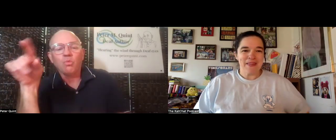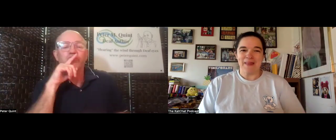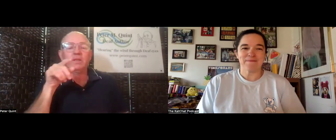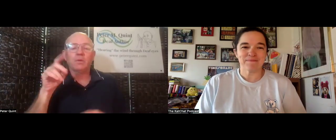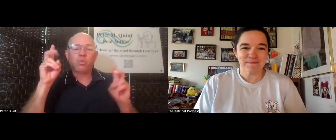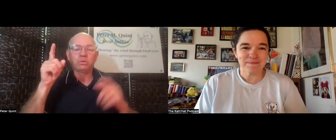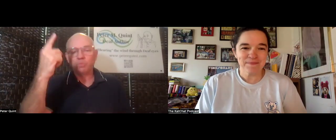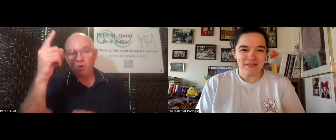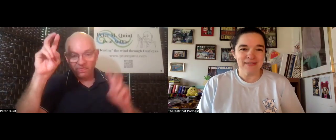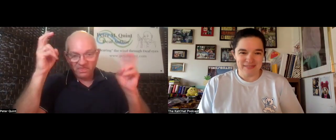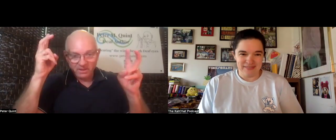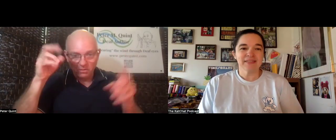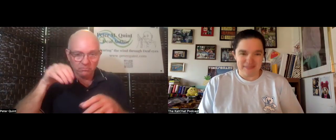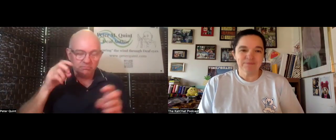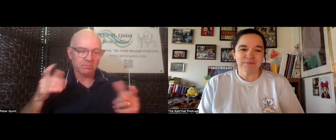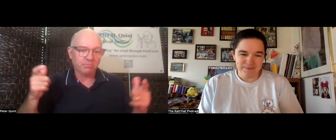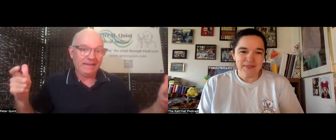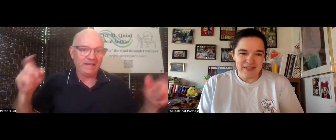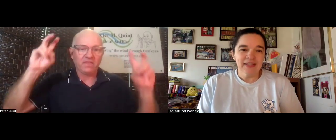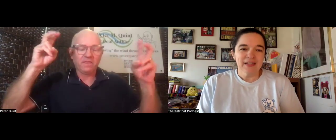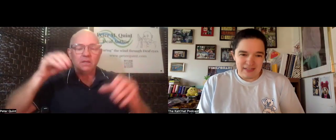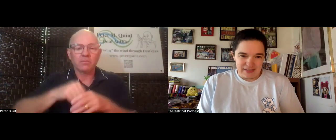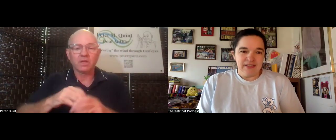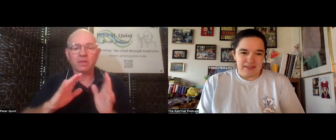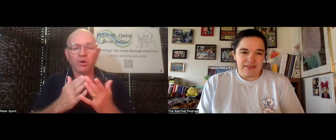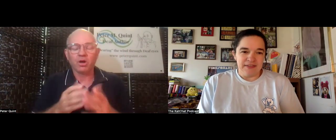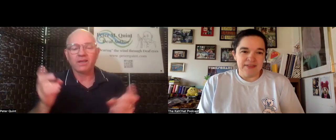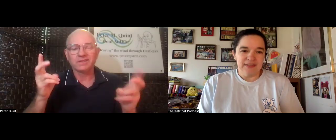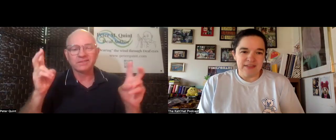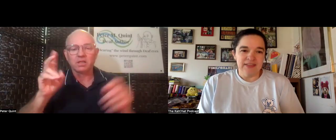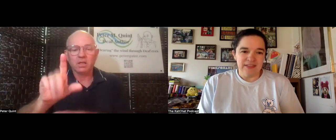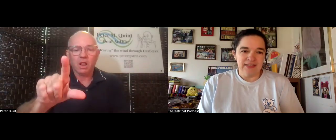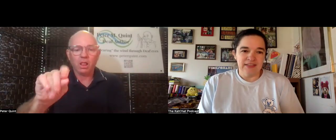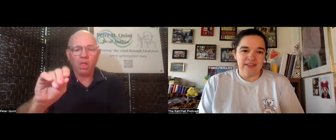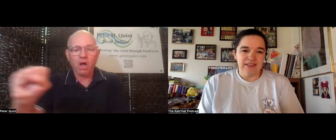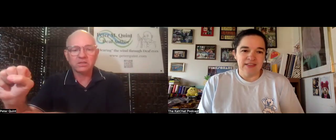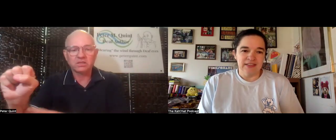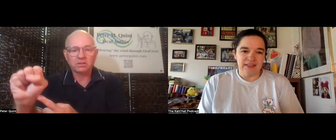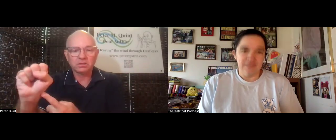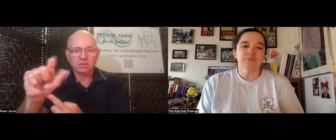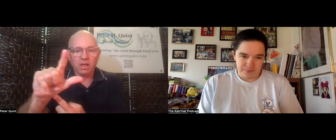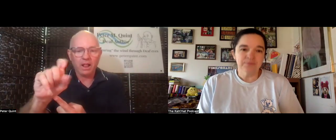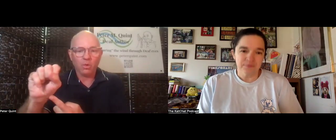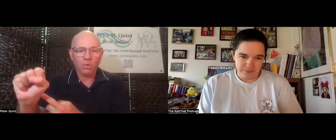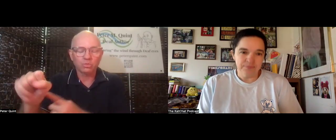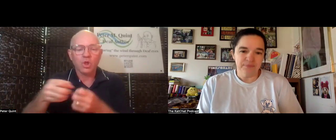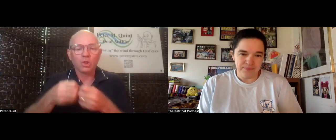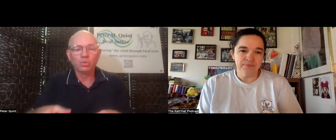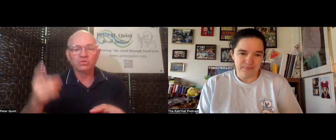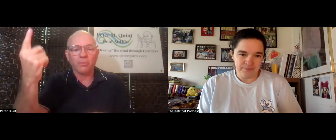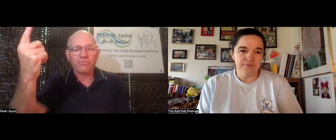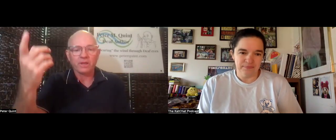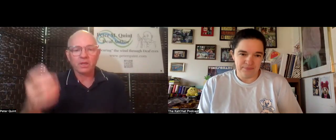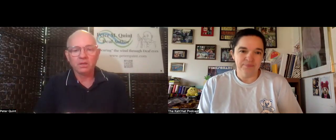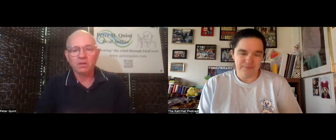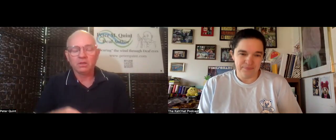okay, so really, one theme, big theme in the book is loss. How